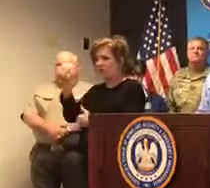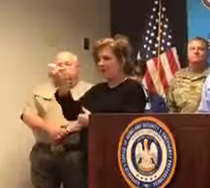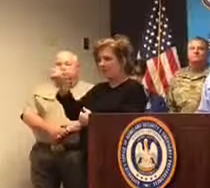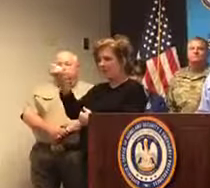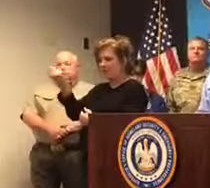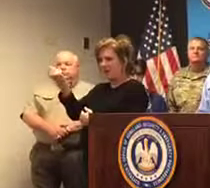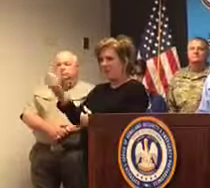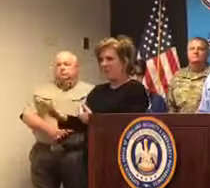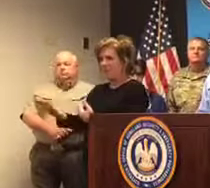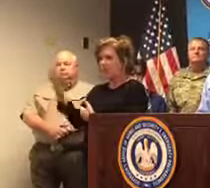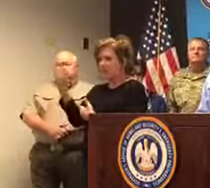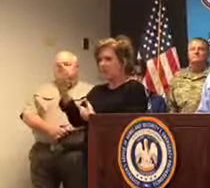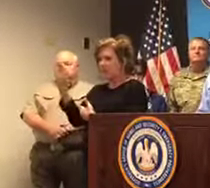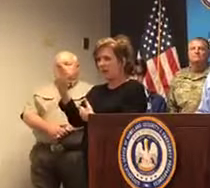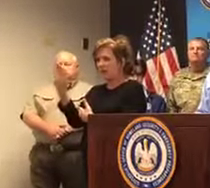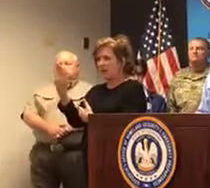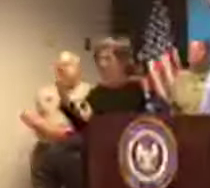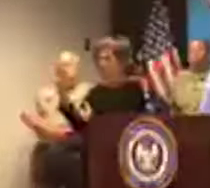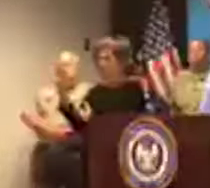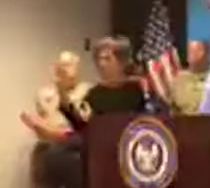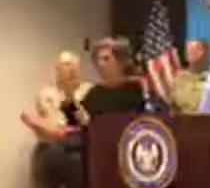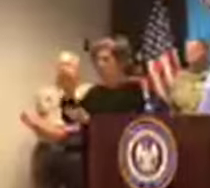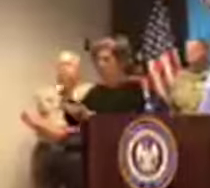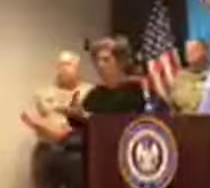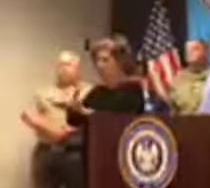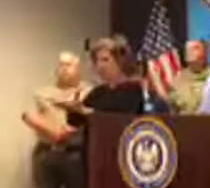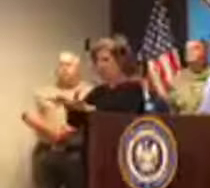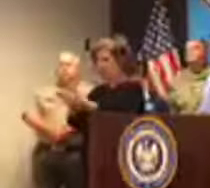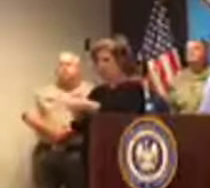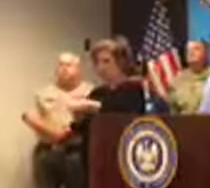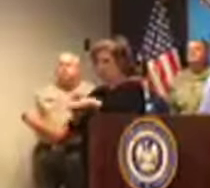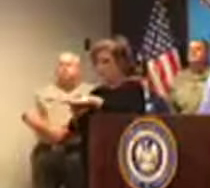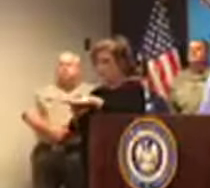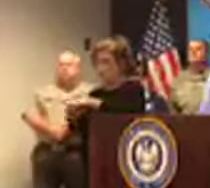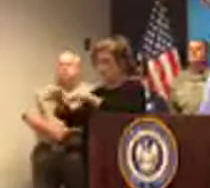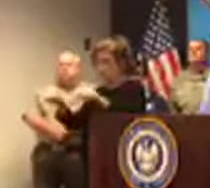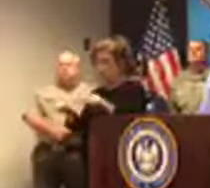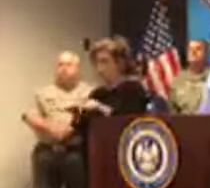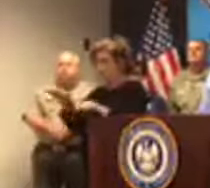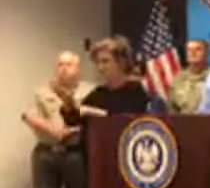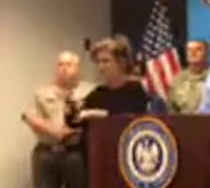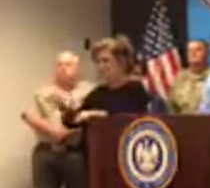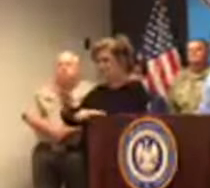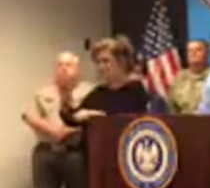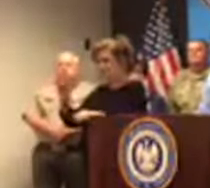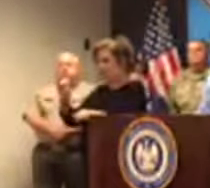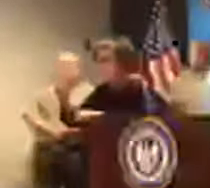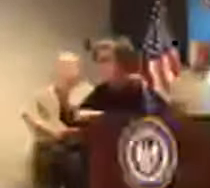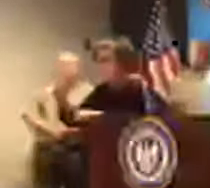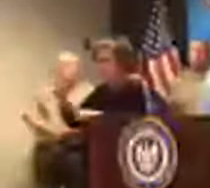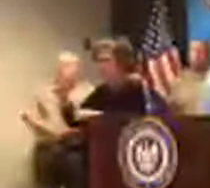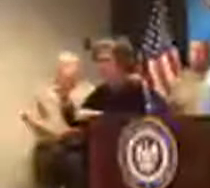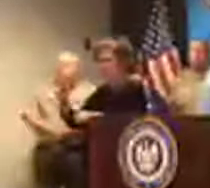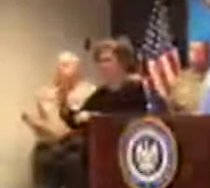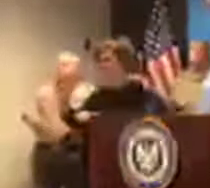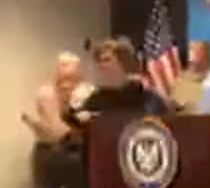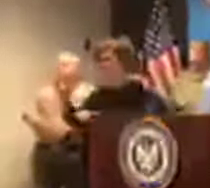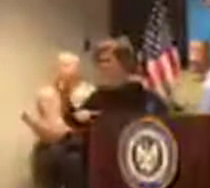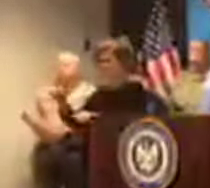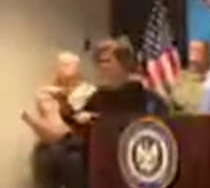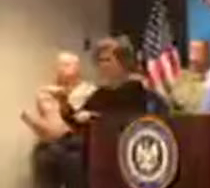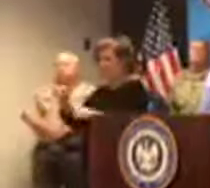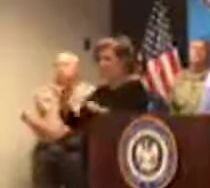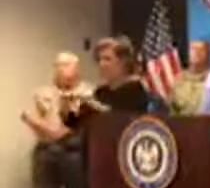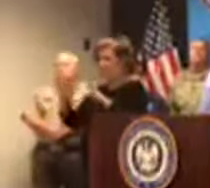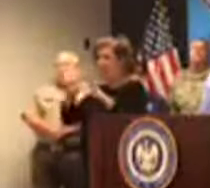be in the central coastal area in and around Morgan City. Obviously, there will be updates